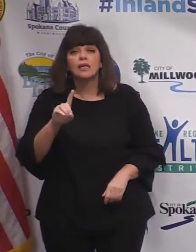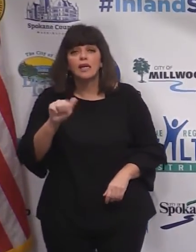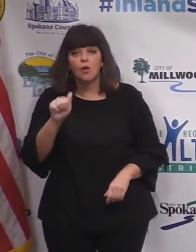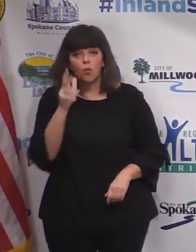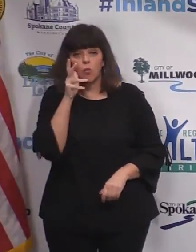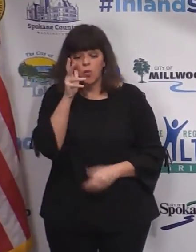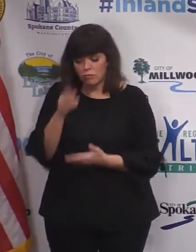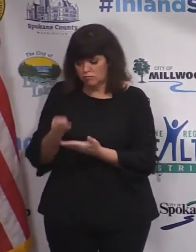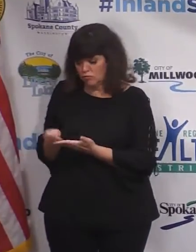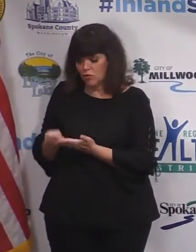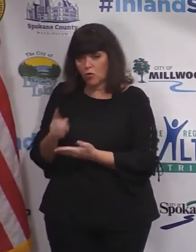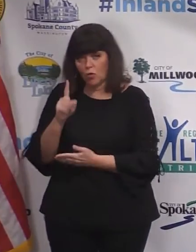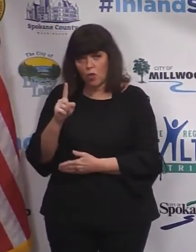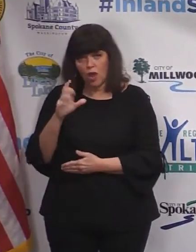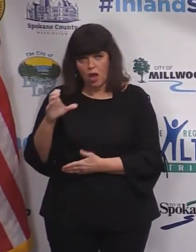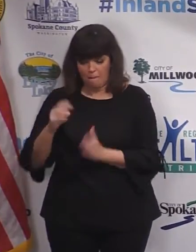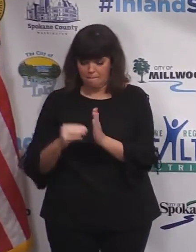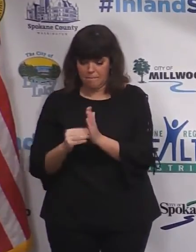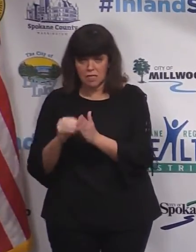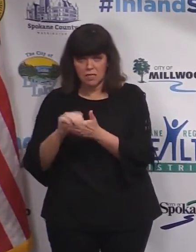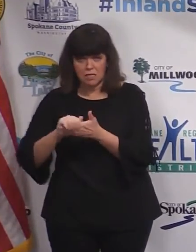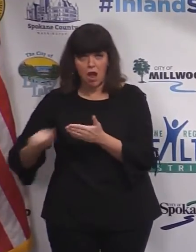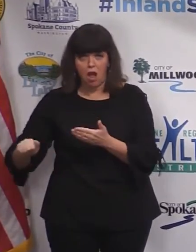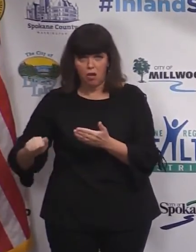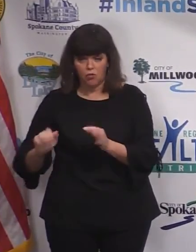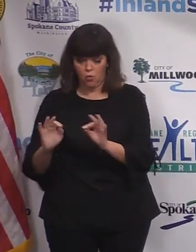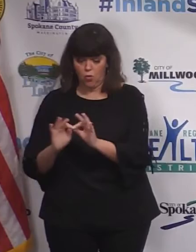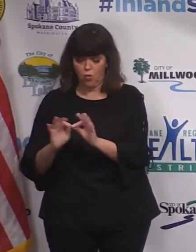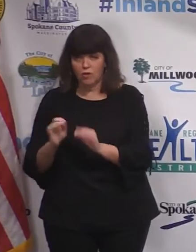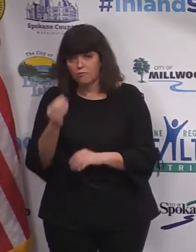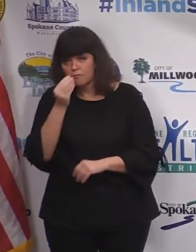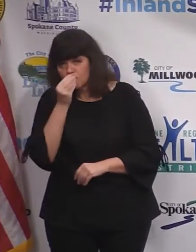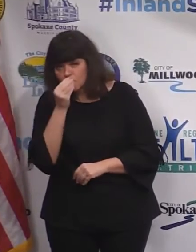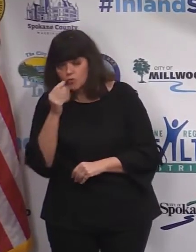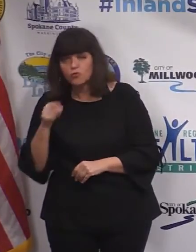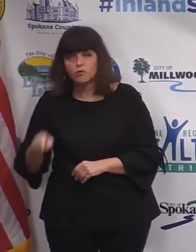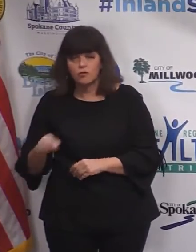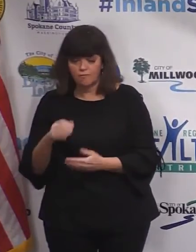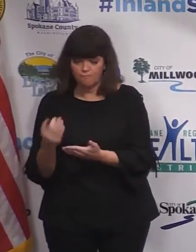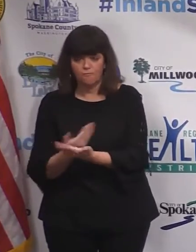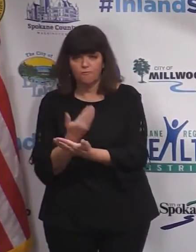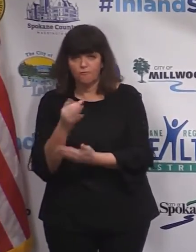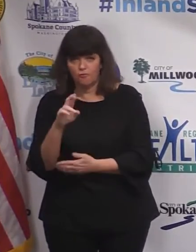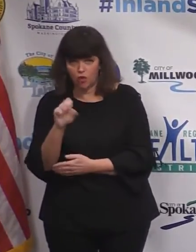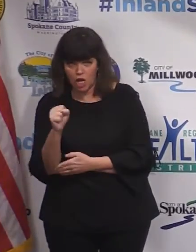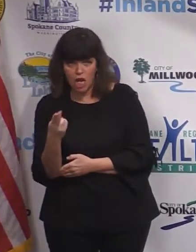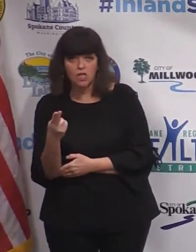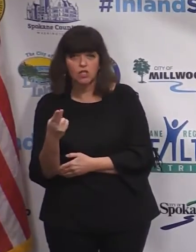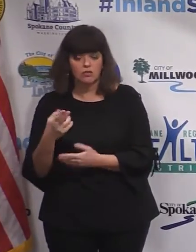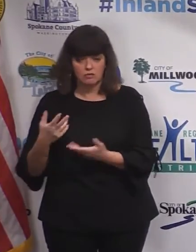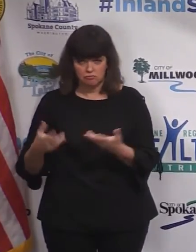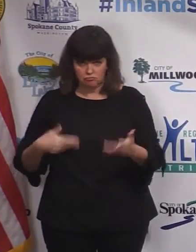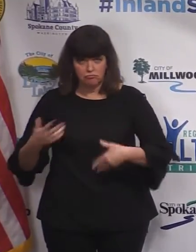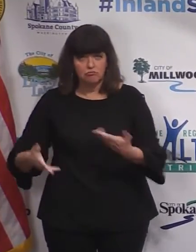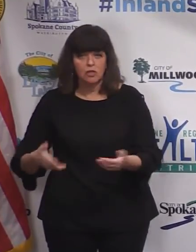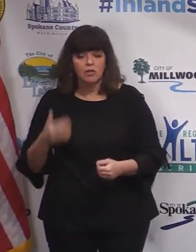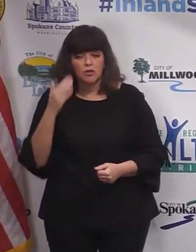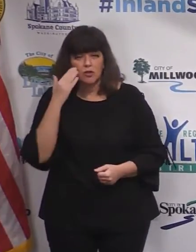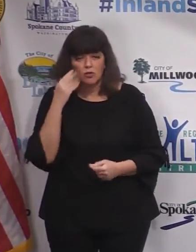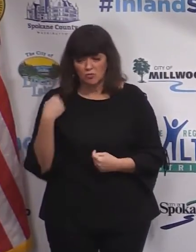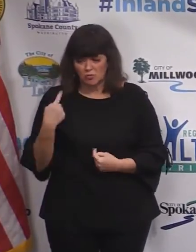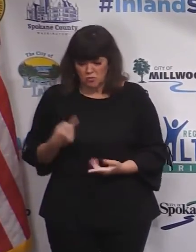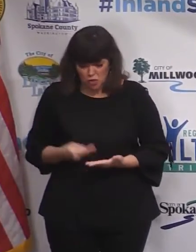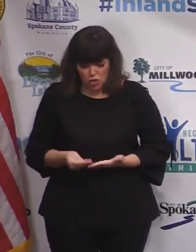$100 million per month of fresh produce, meat and dairy for the remainder of the fiscal year 2020. but purchasing has not increased